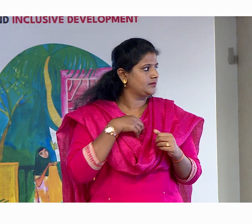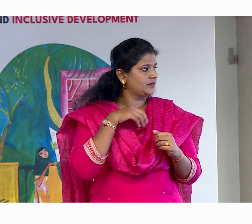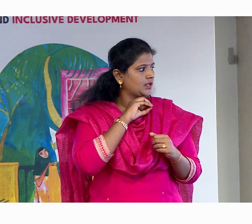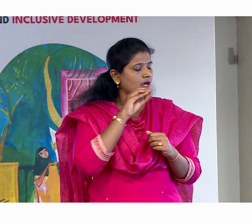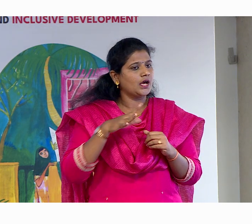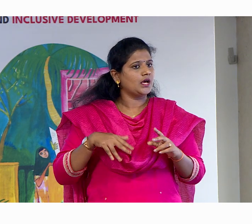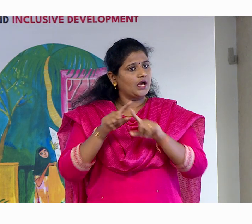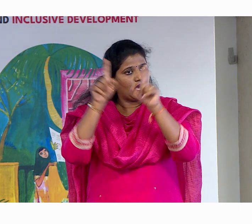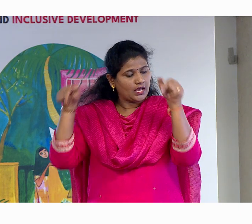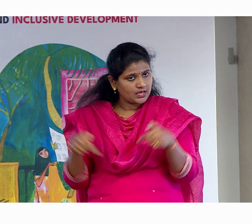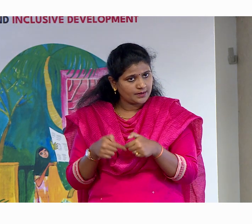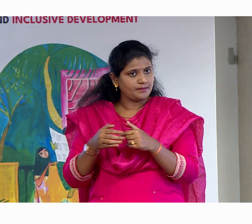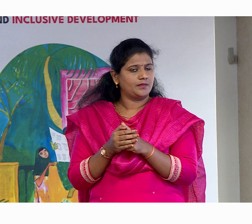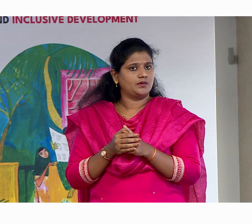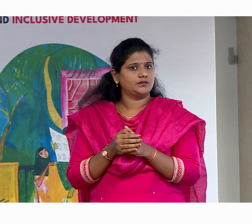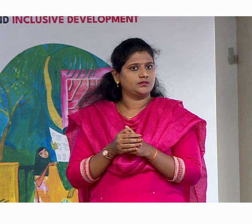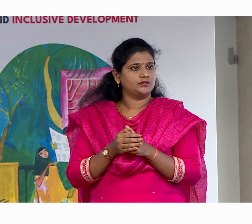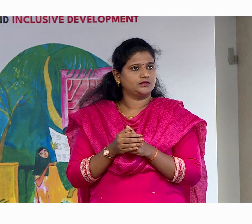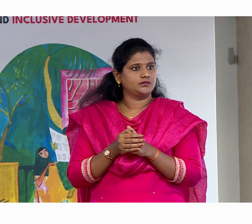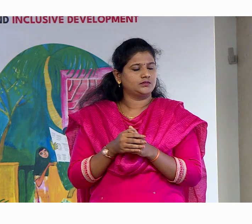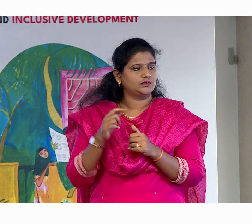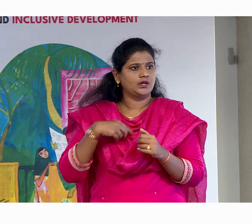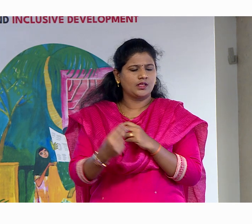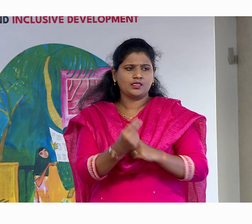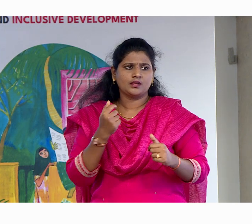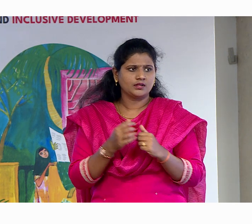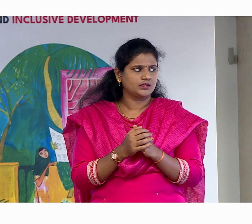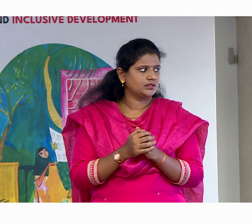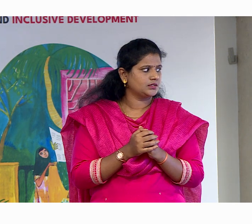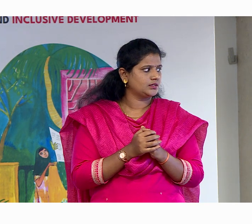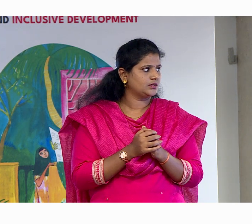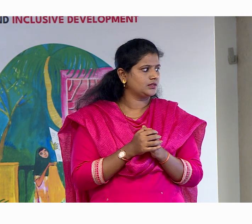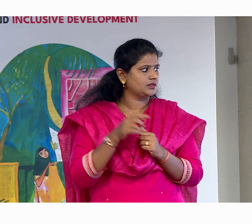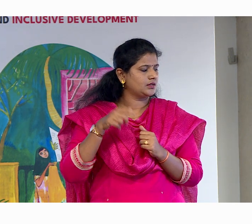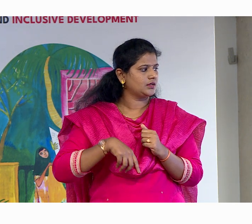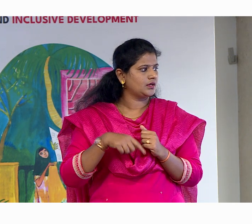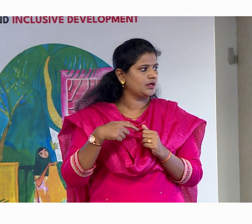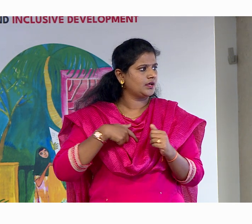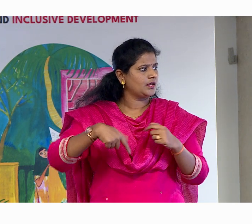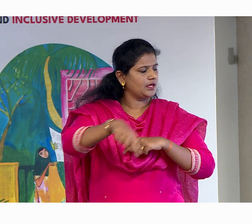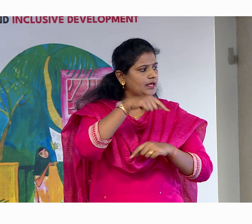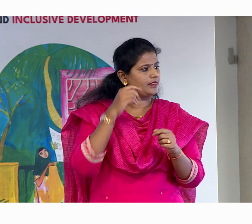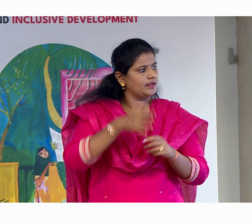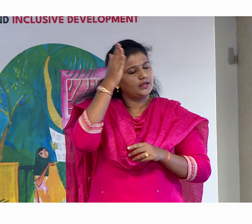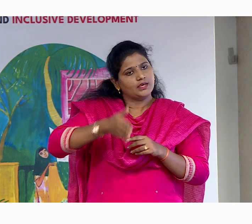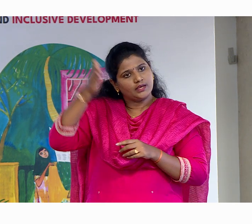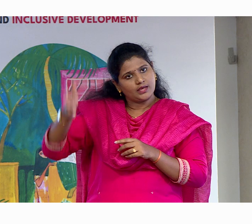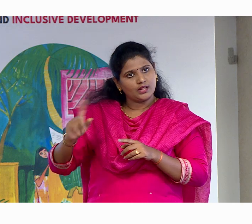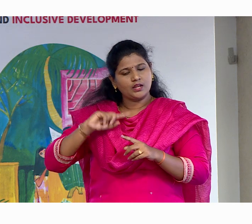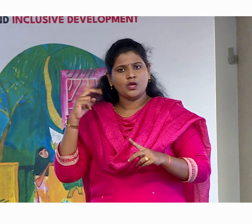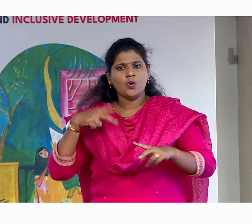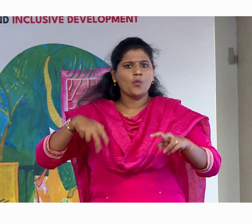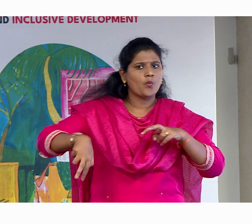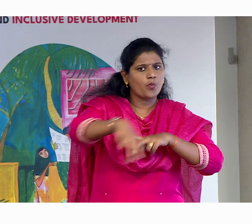living, growing gallery. Start with a quick look at the gallery guides in the lobby here, and then go in, wander around,